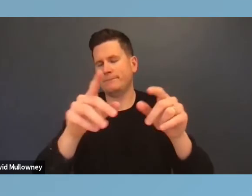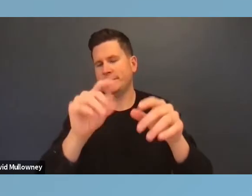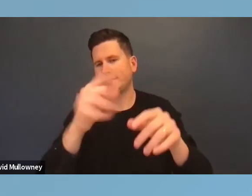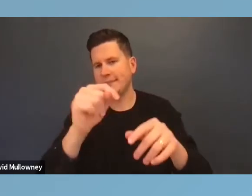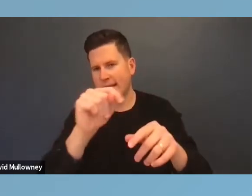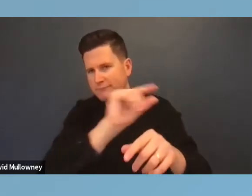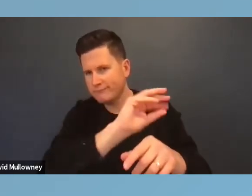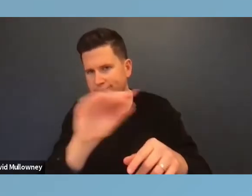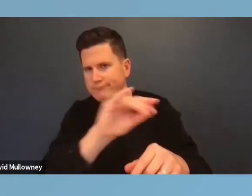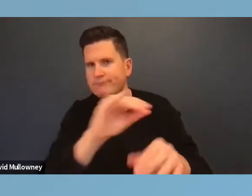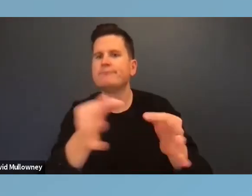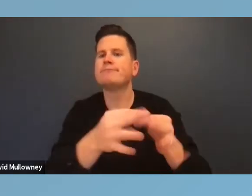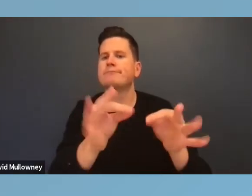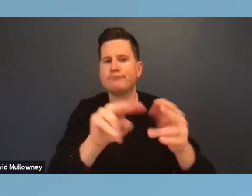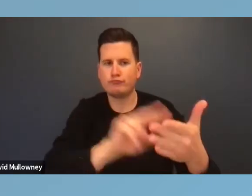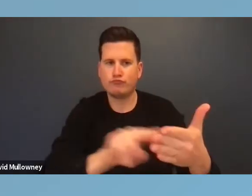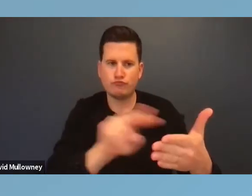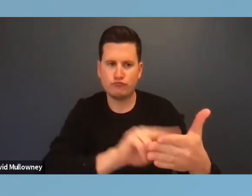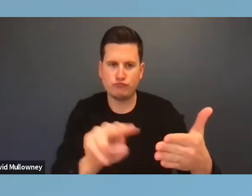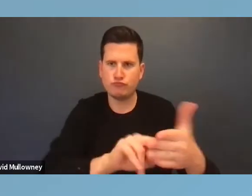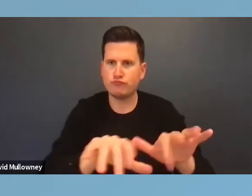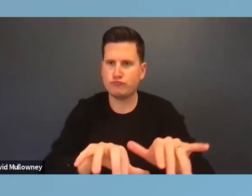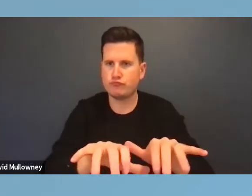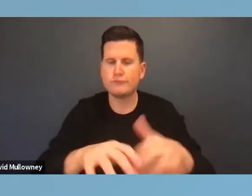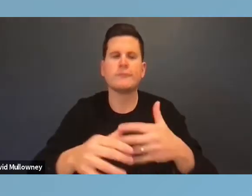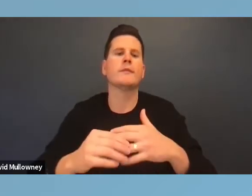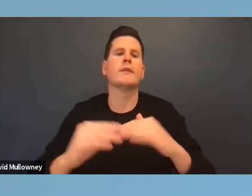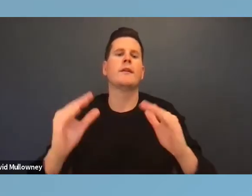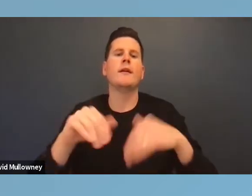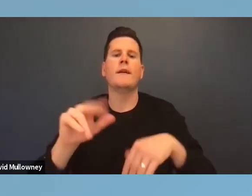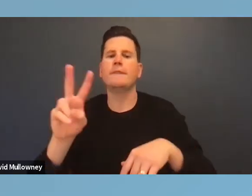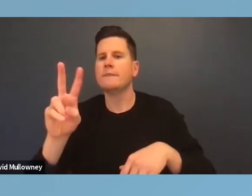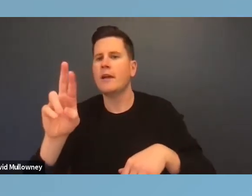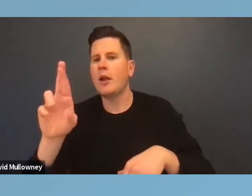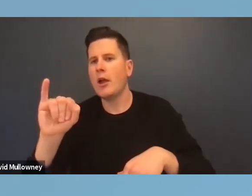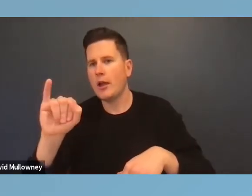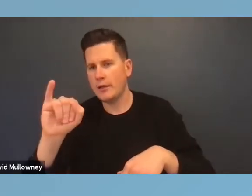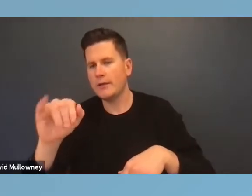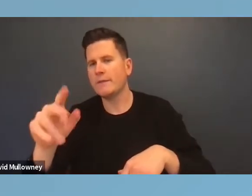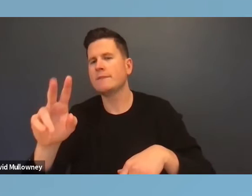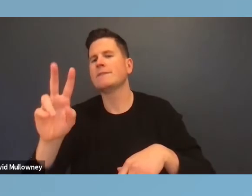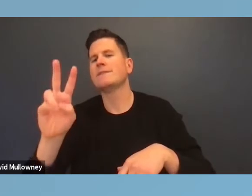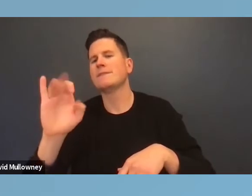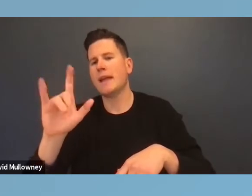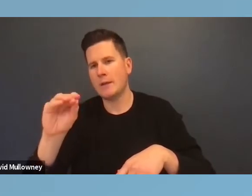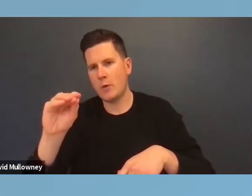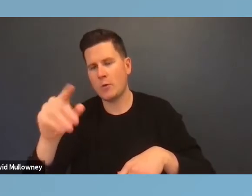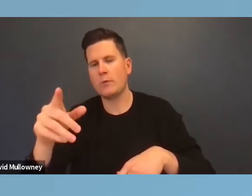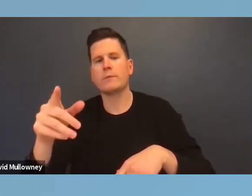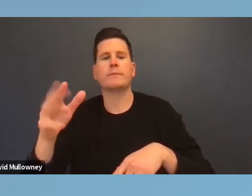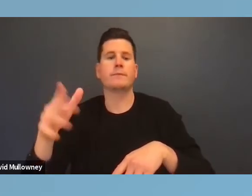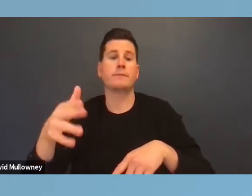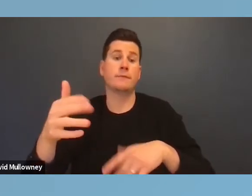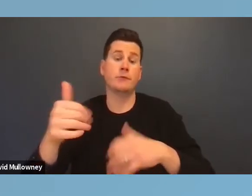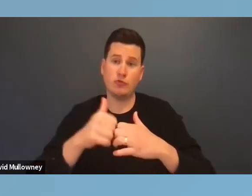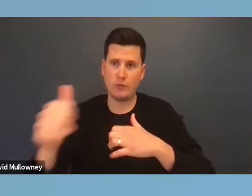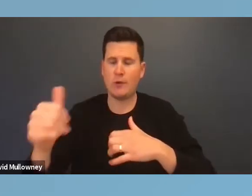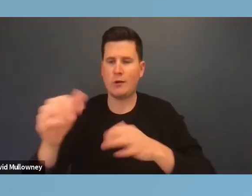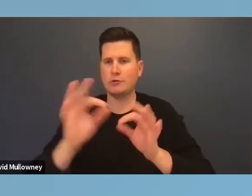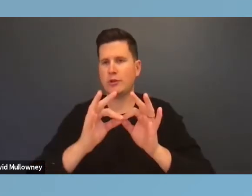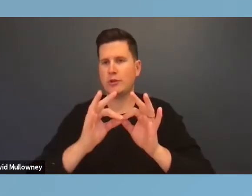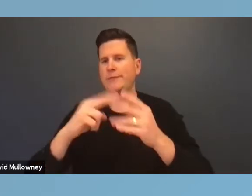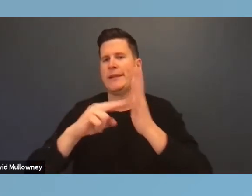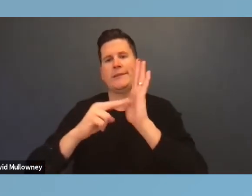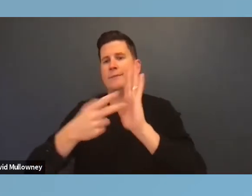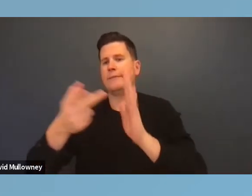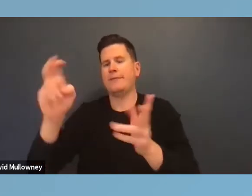Captioning, text, being able to read what is spoken, VRI, video relay interpreting, which is